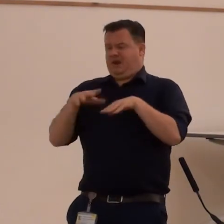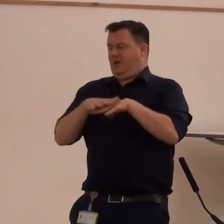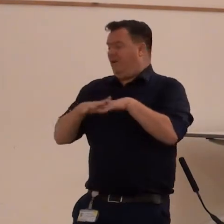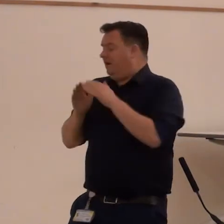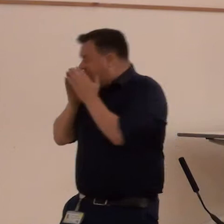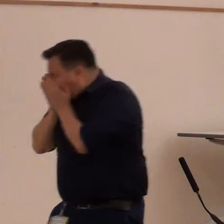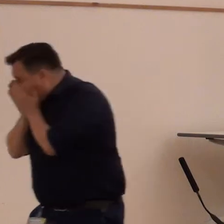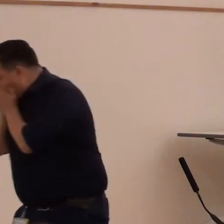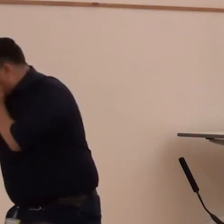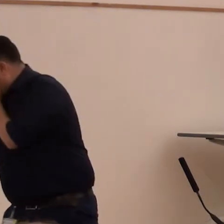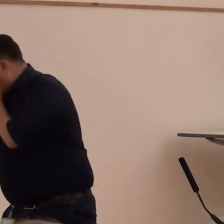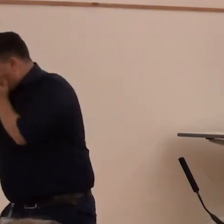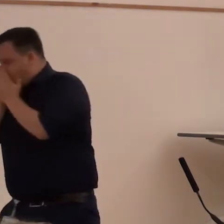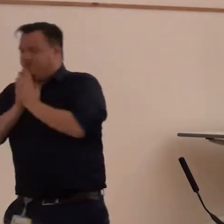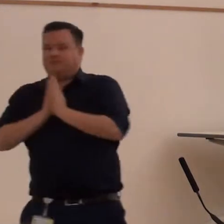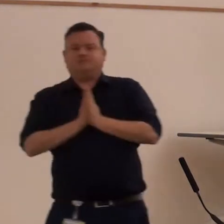Yeah.